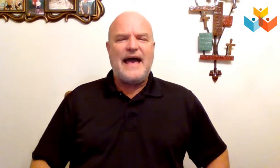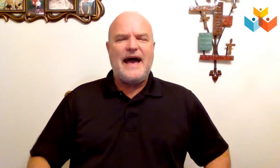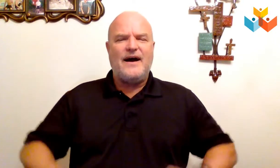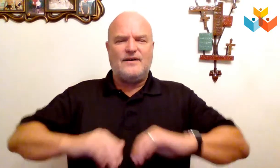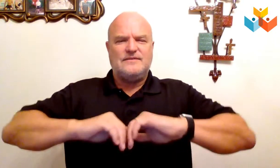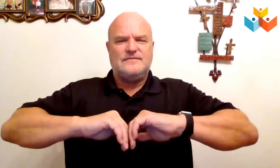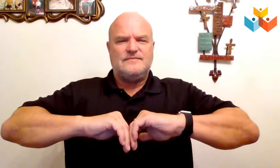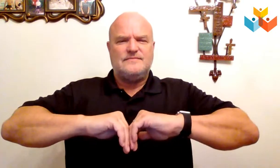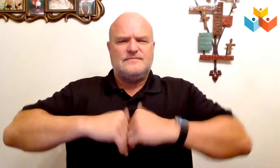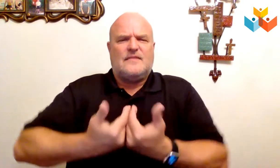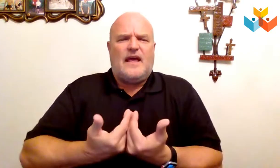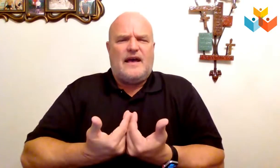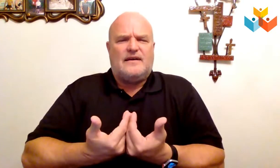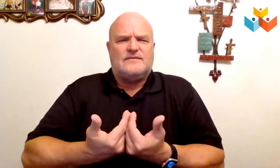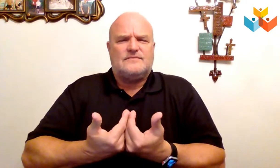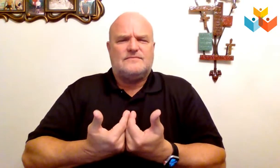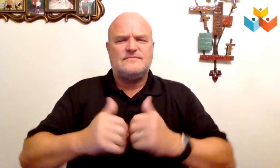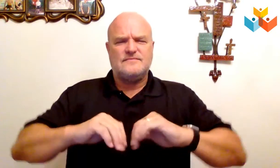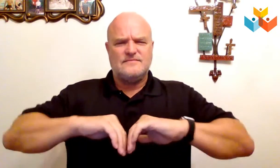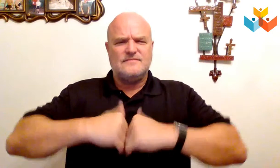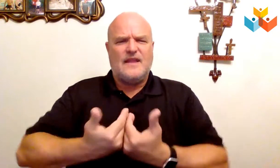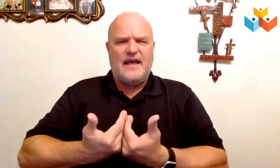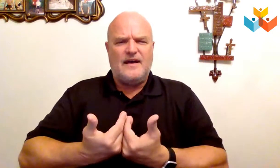Where? How?